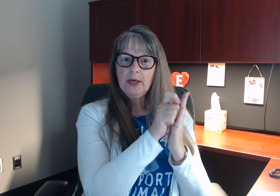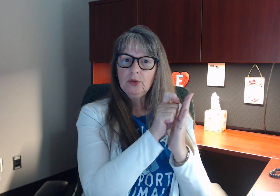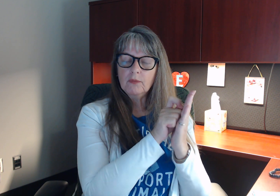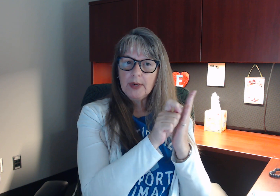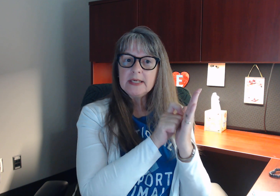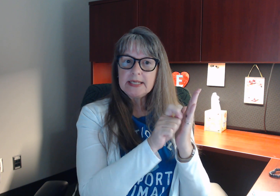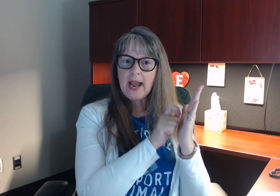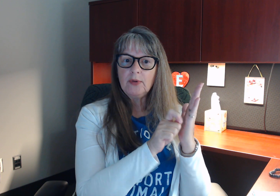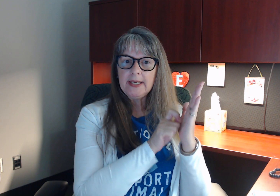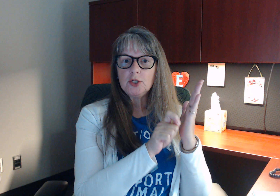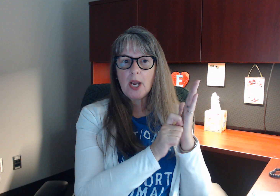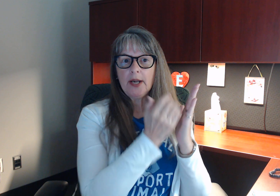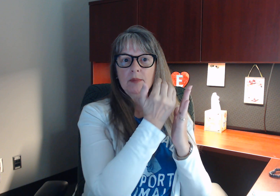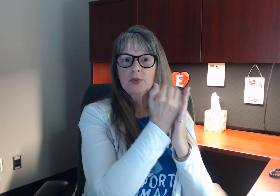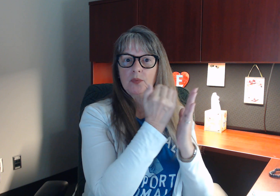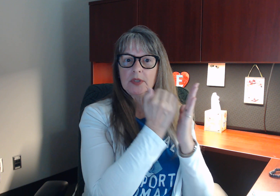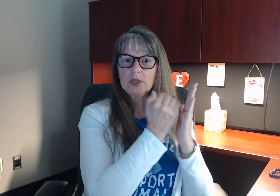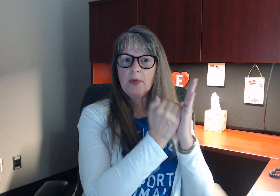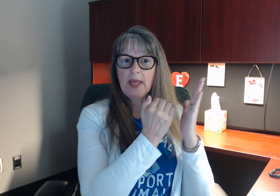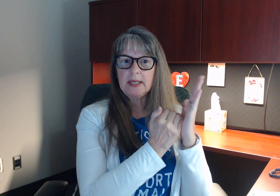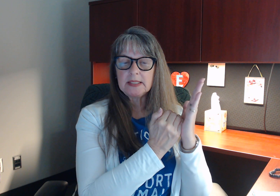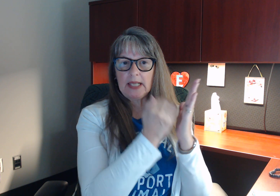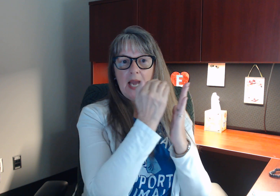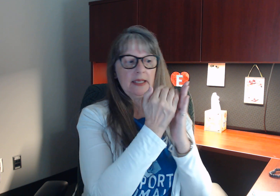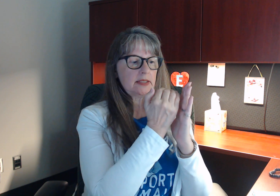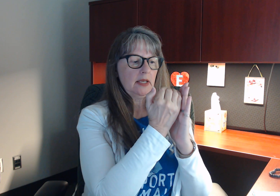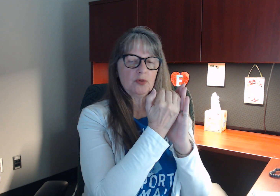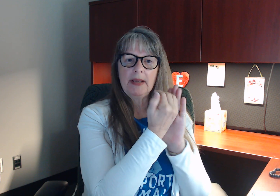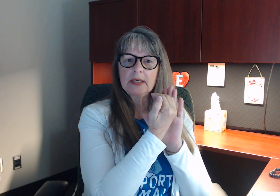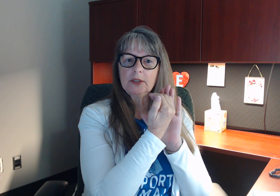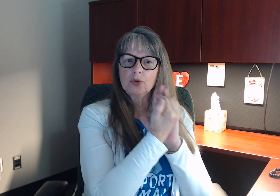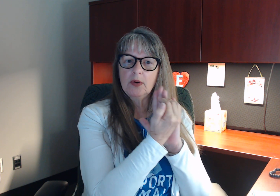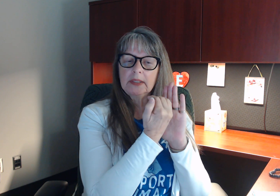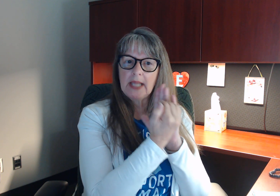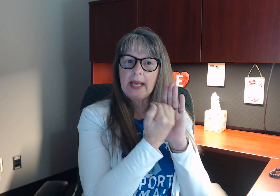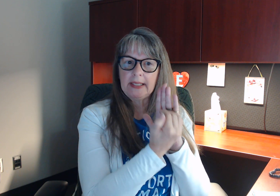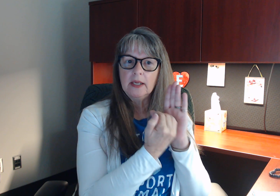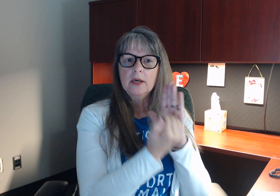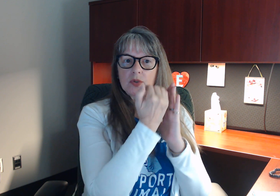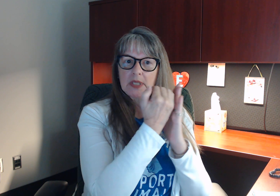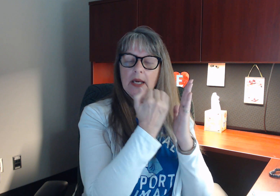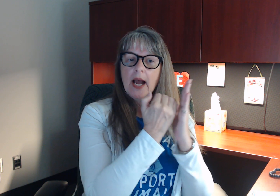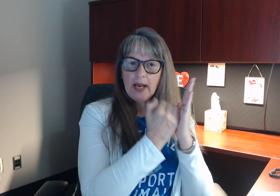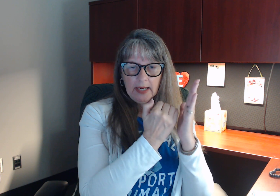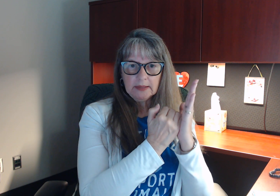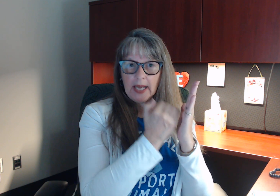you've written down each item. So this is what that is. And it's basically drawing a line. So it's a line